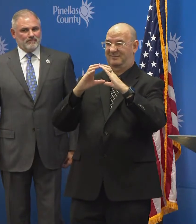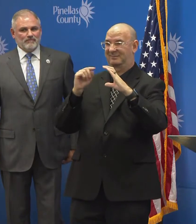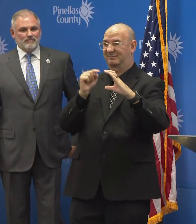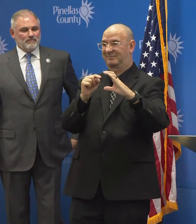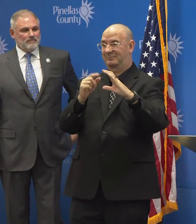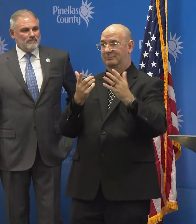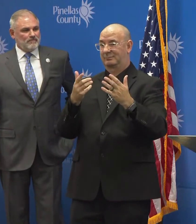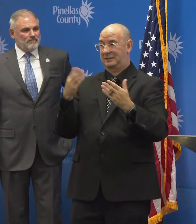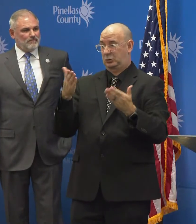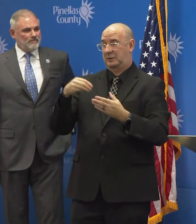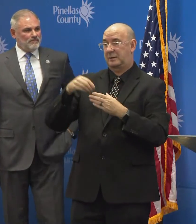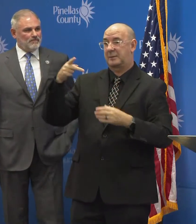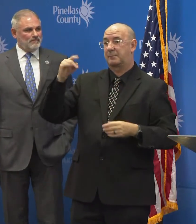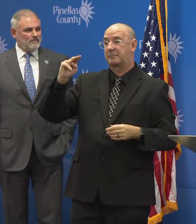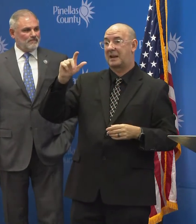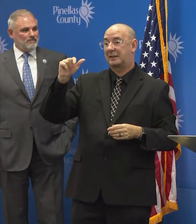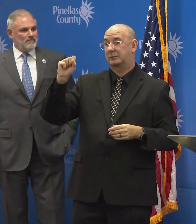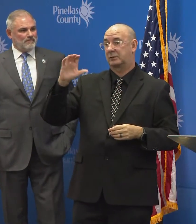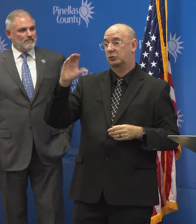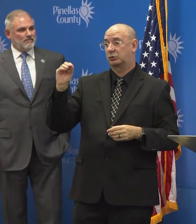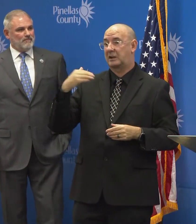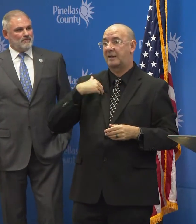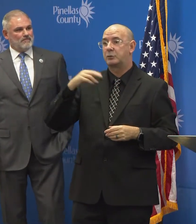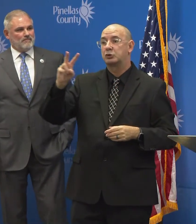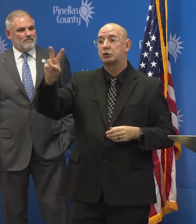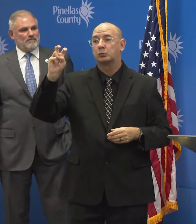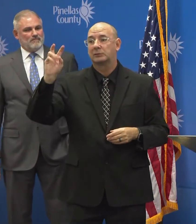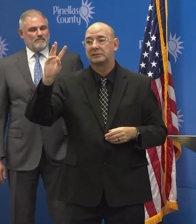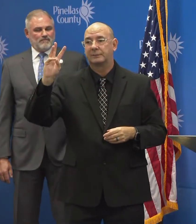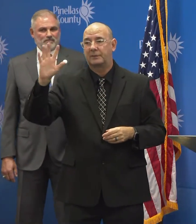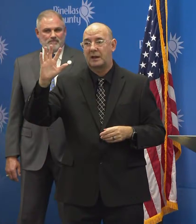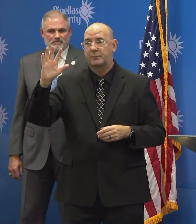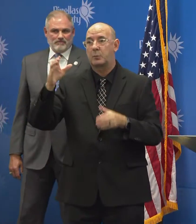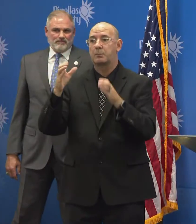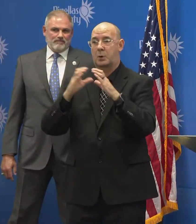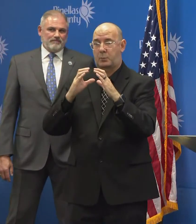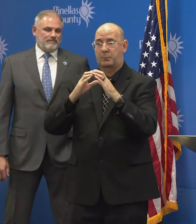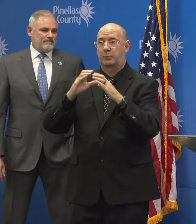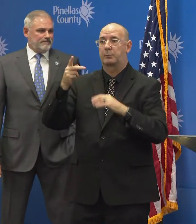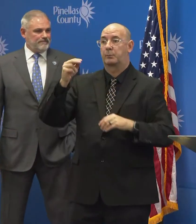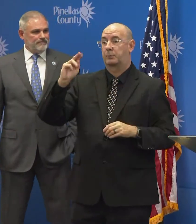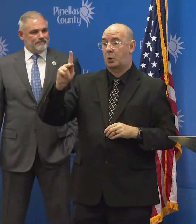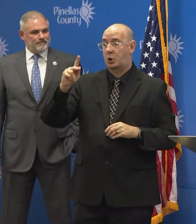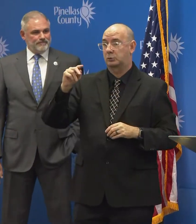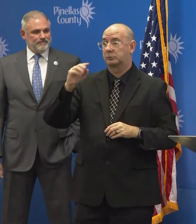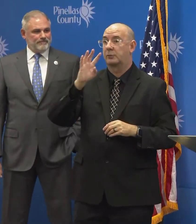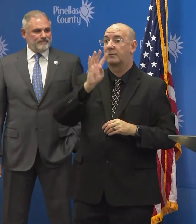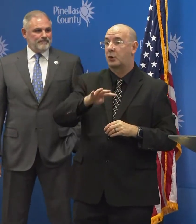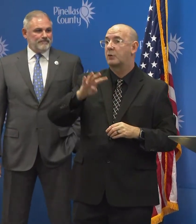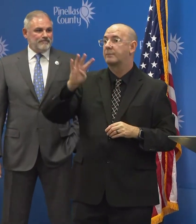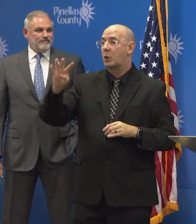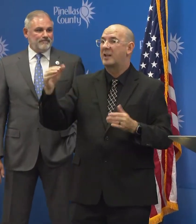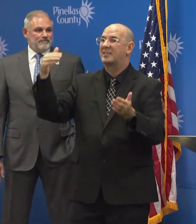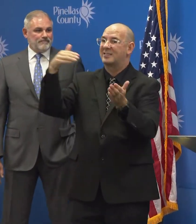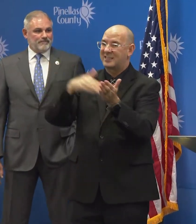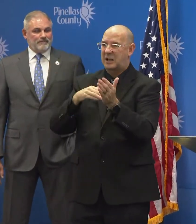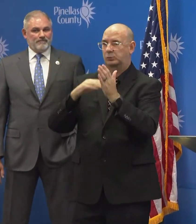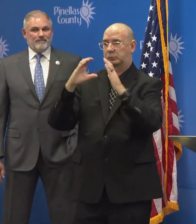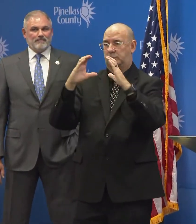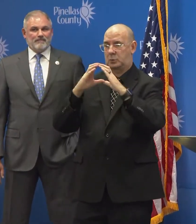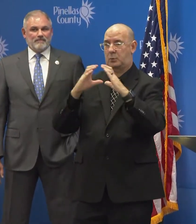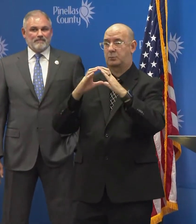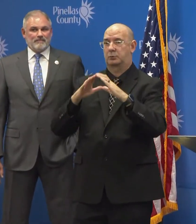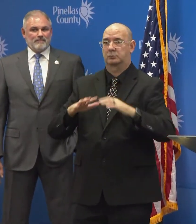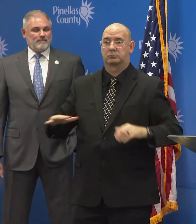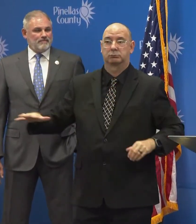have 265 mobile home parks, 44,000 mobile home structures. These are